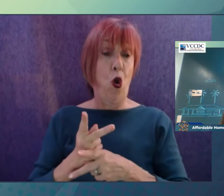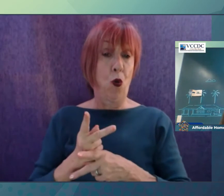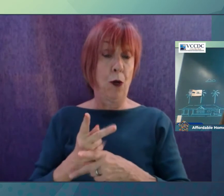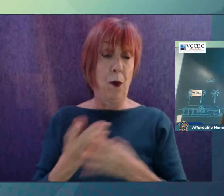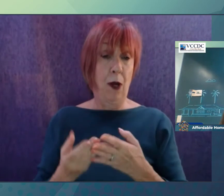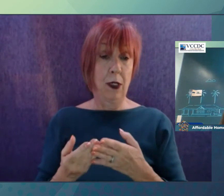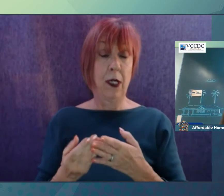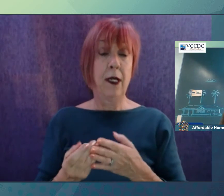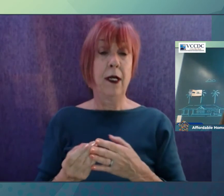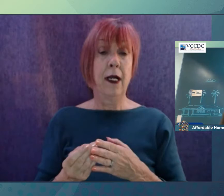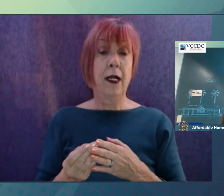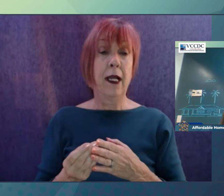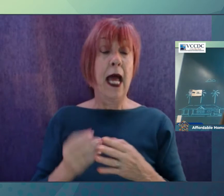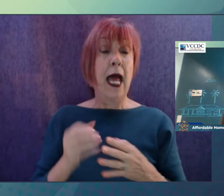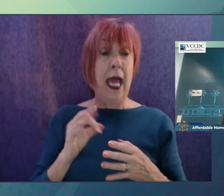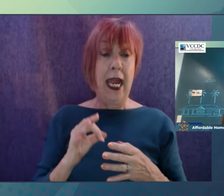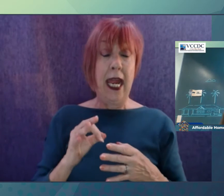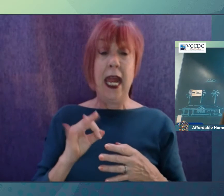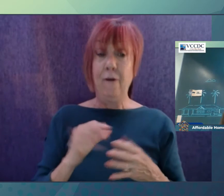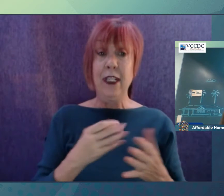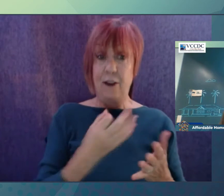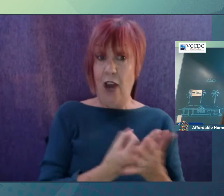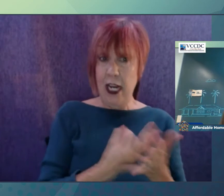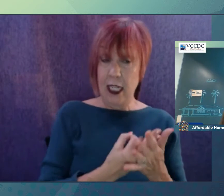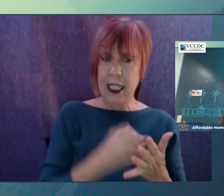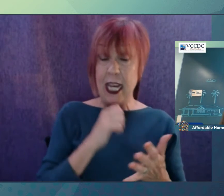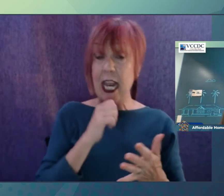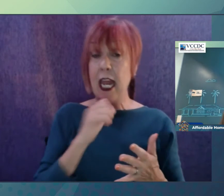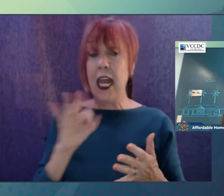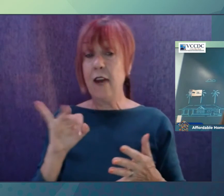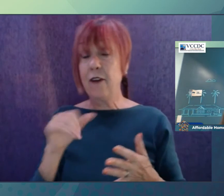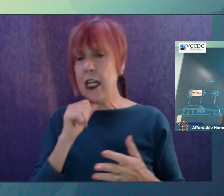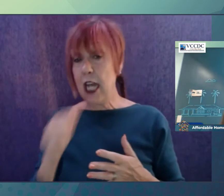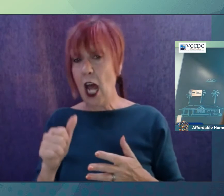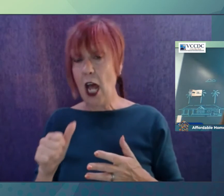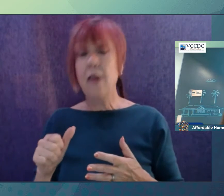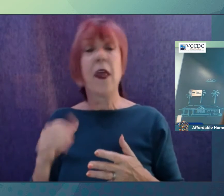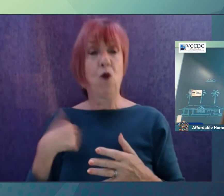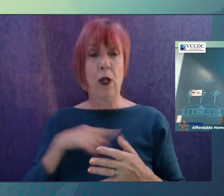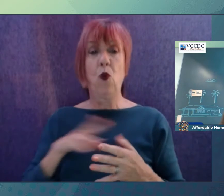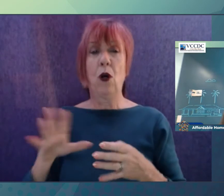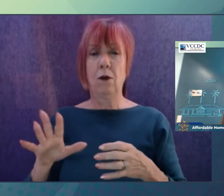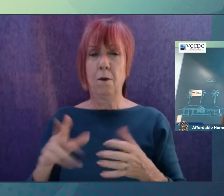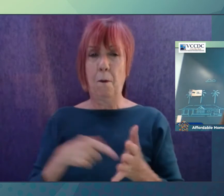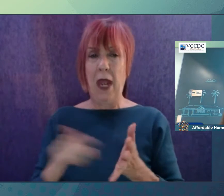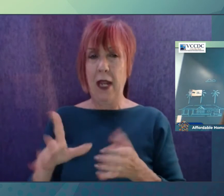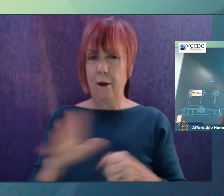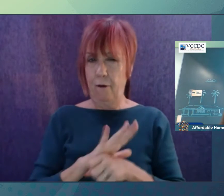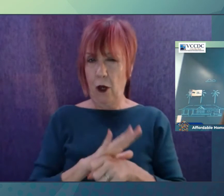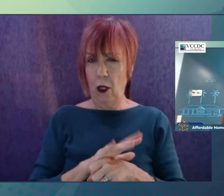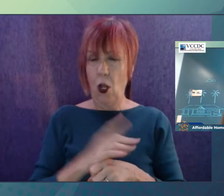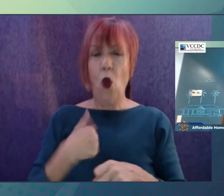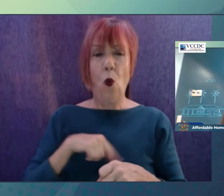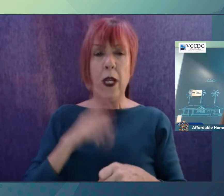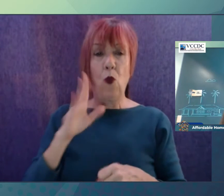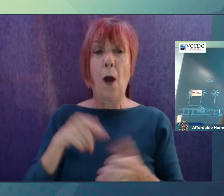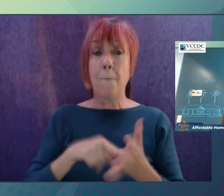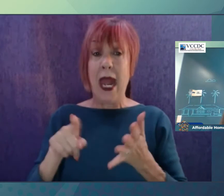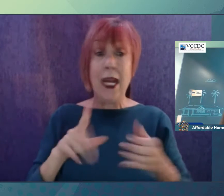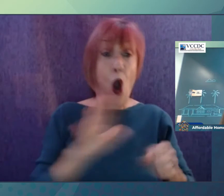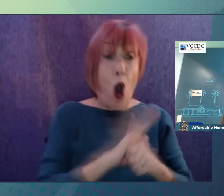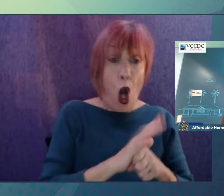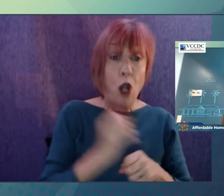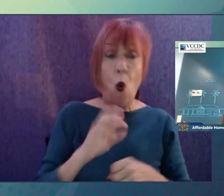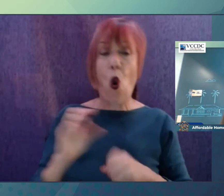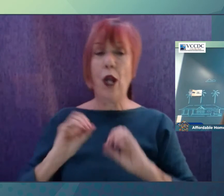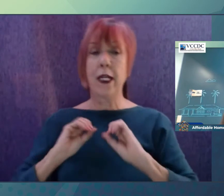total loan amount. If not financed and balance of CIT AHAMP covers the full amount, we have to cover it all or none. And I'll